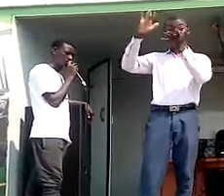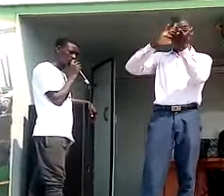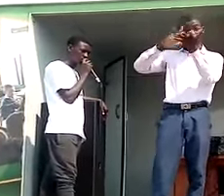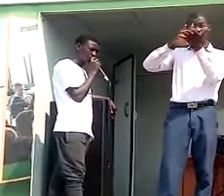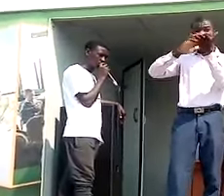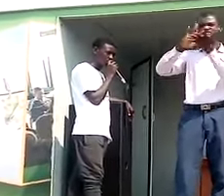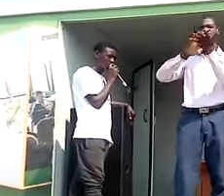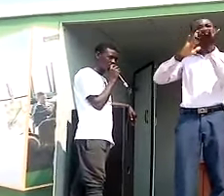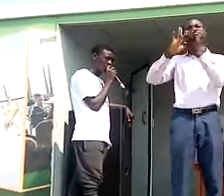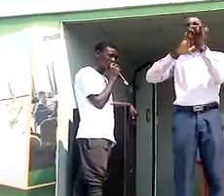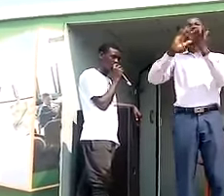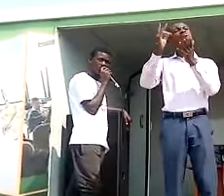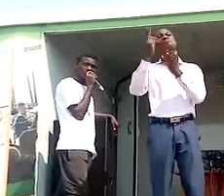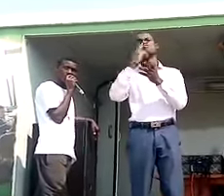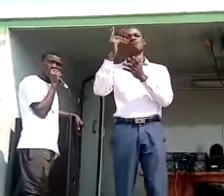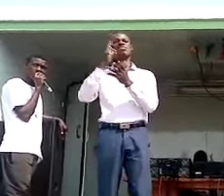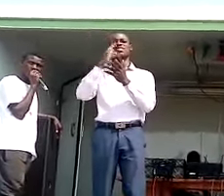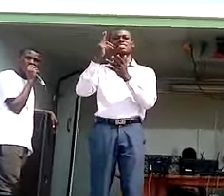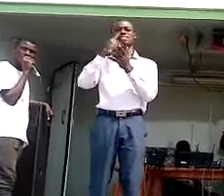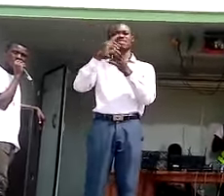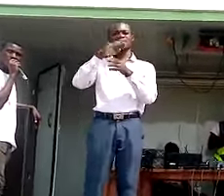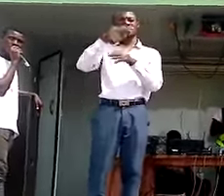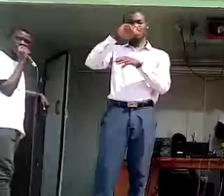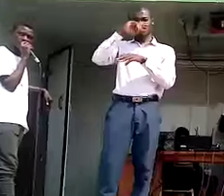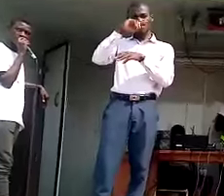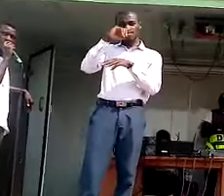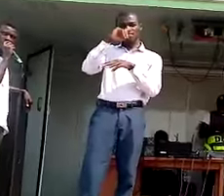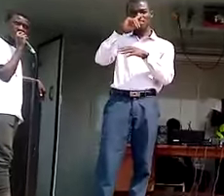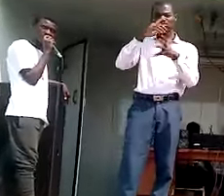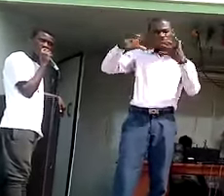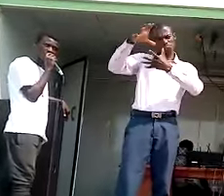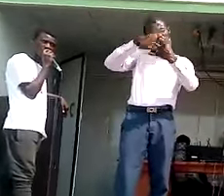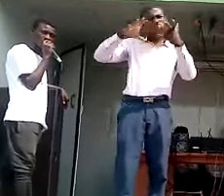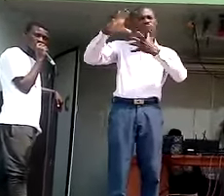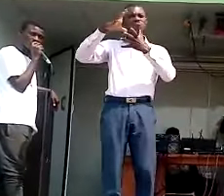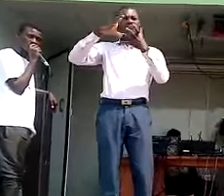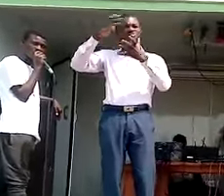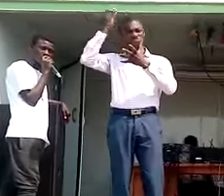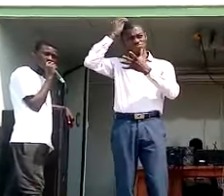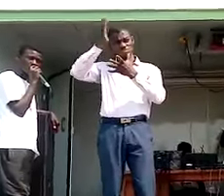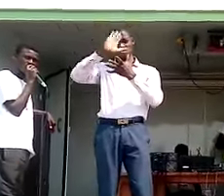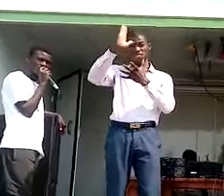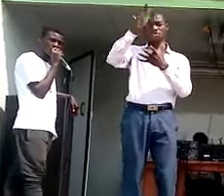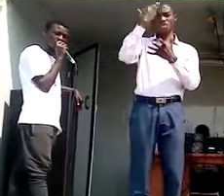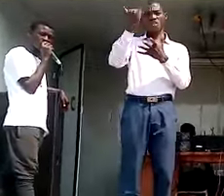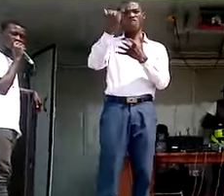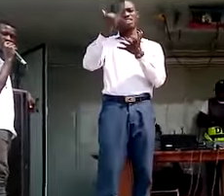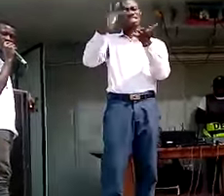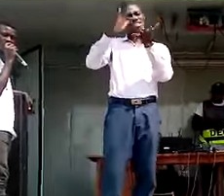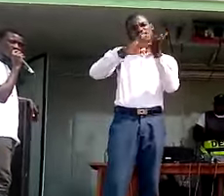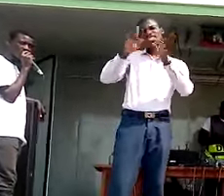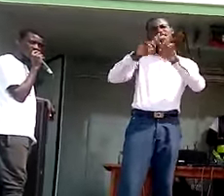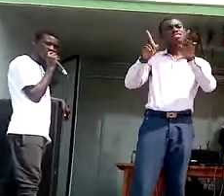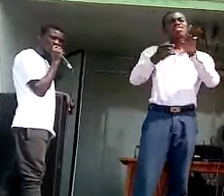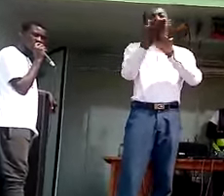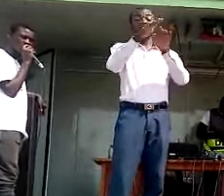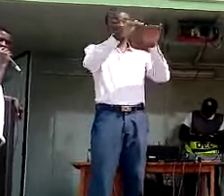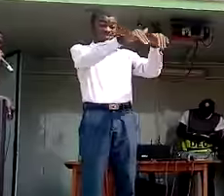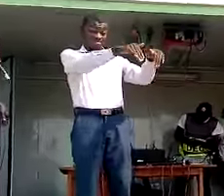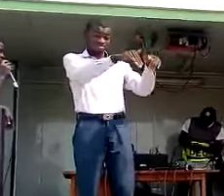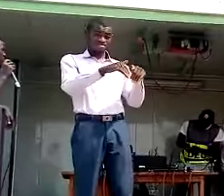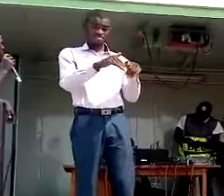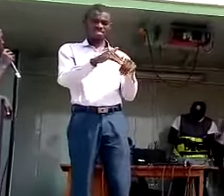marijuana, heroin, and cocaine can destroy your brain because of the substance they contain. So refrain and abstain. It causes